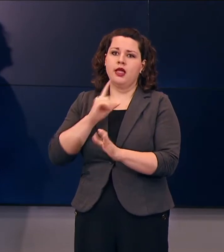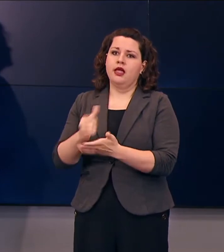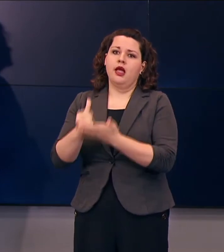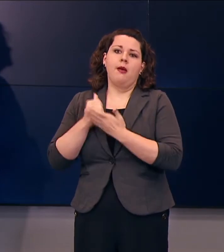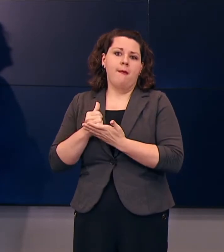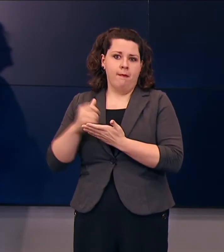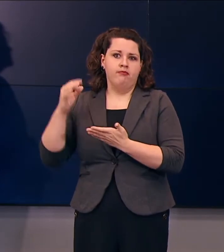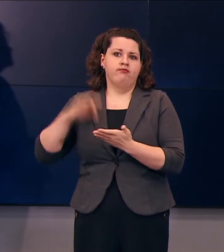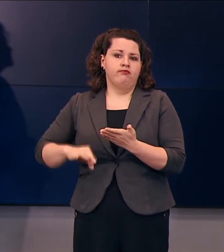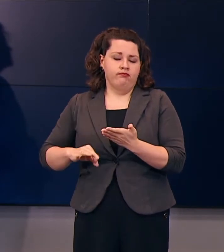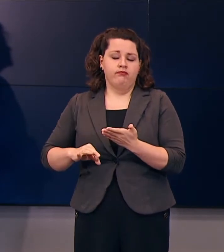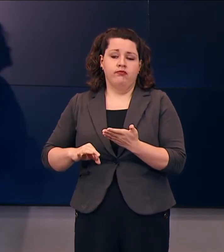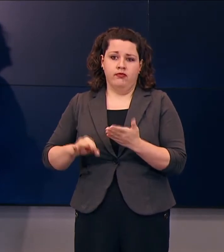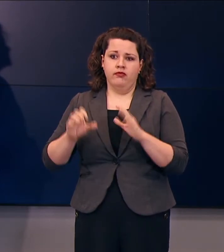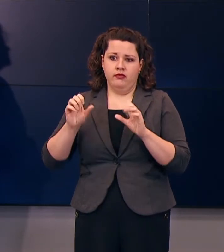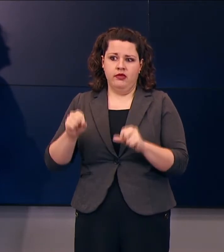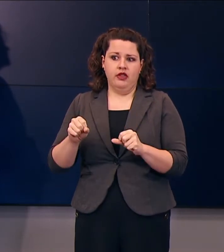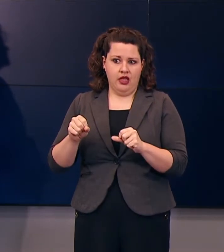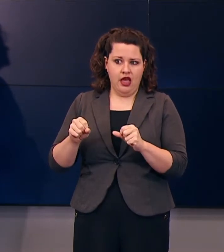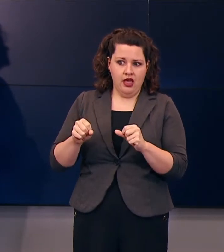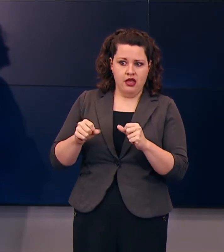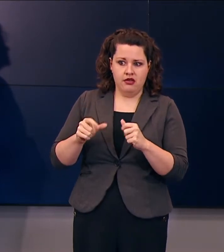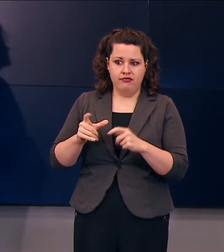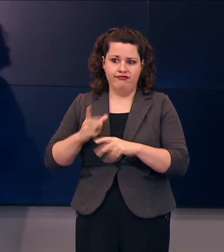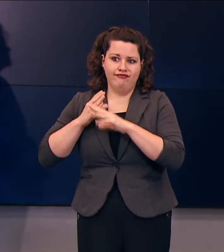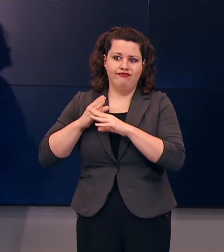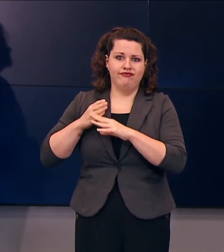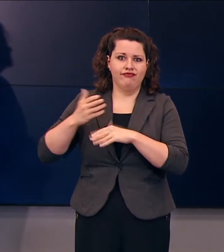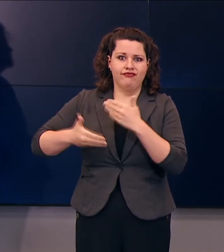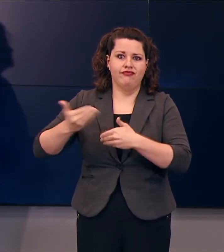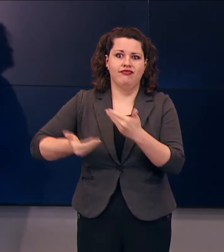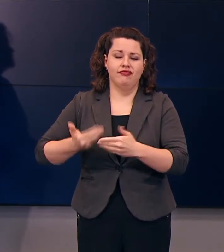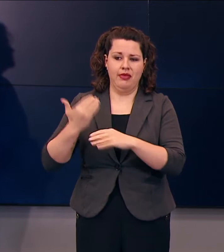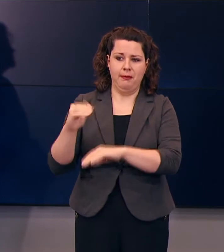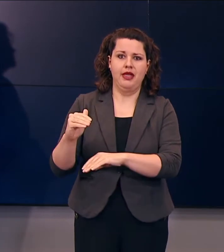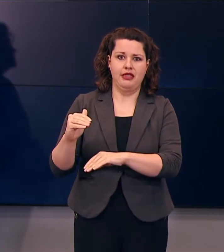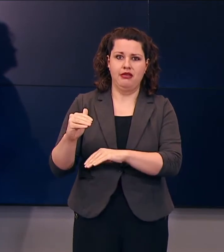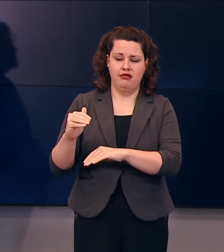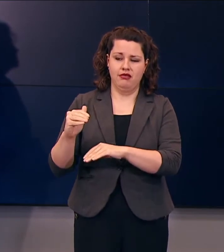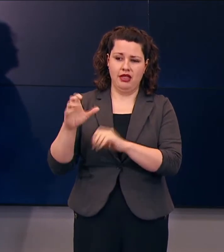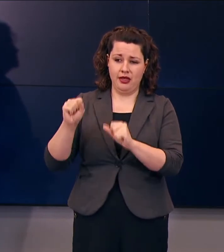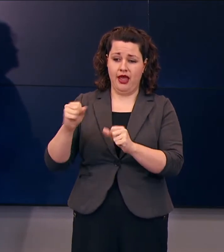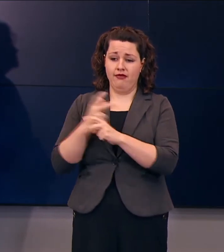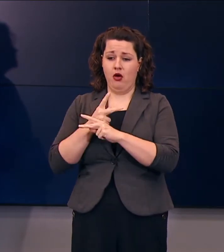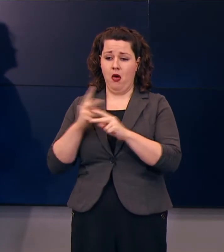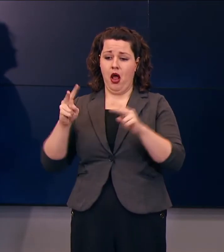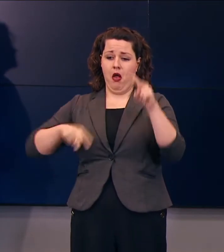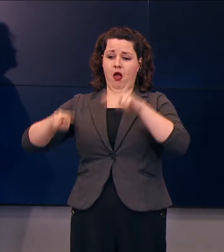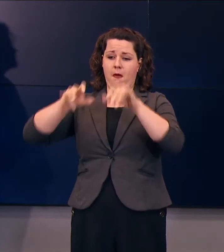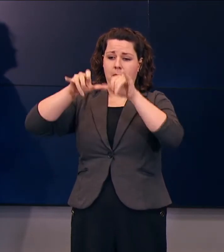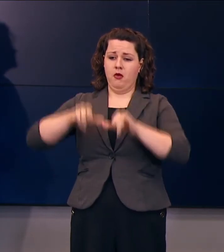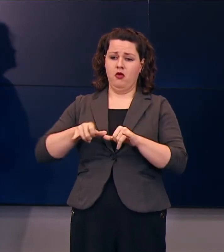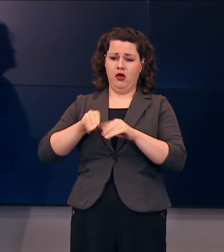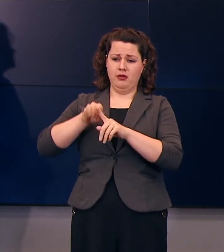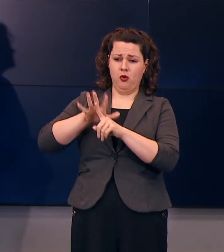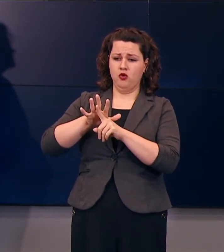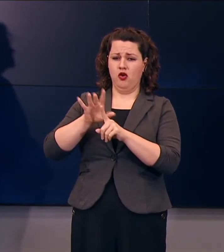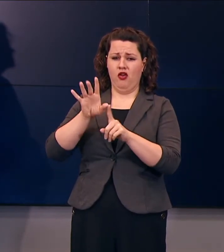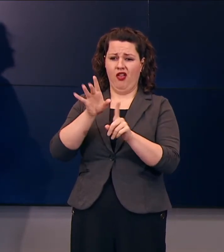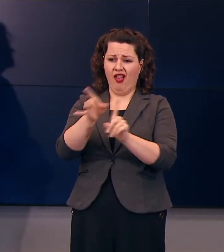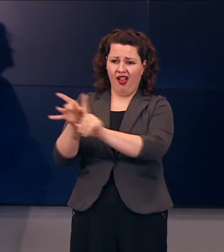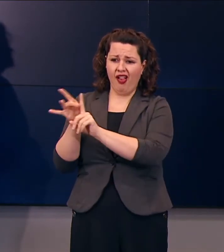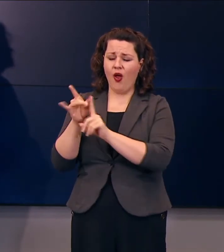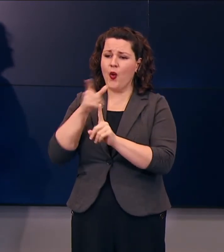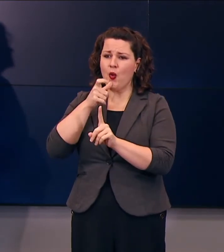of you know, get in front of it and start to scope the exposure and help identify who's been exposed, get